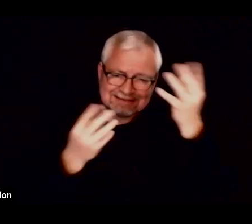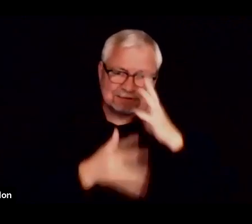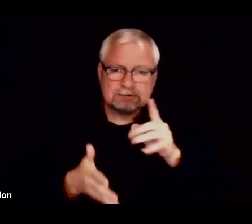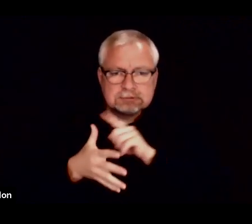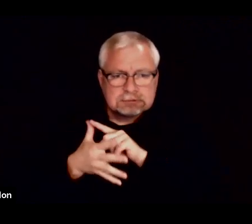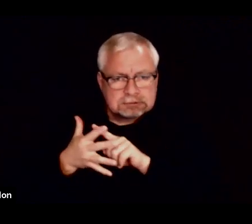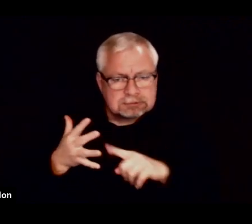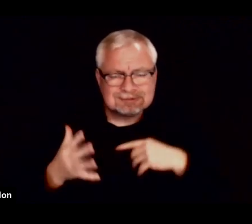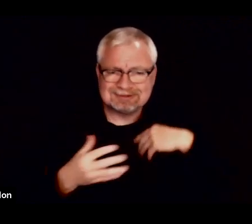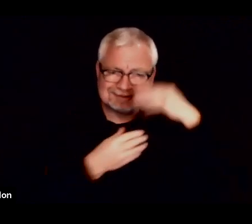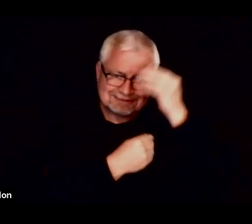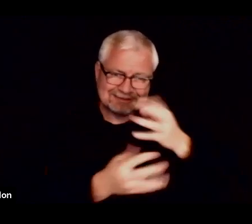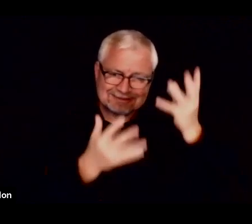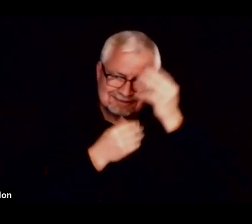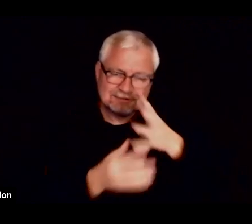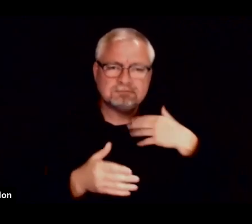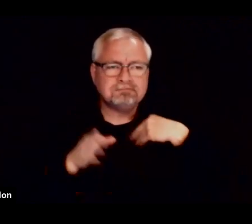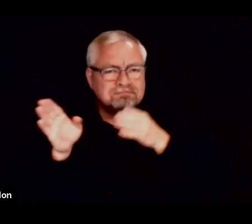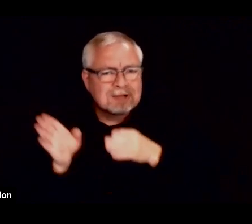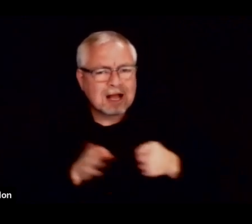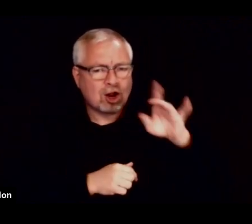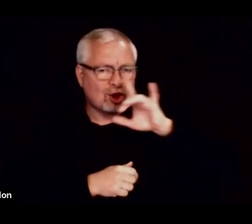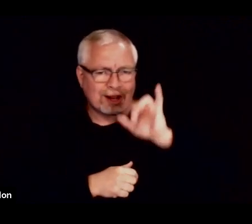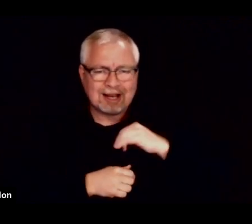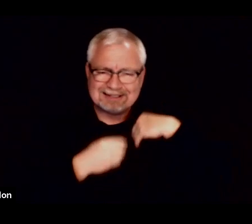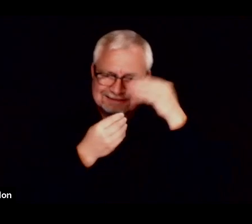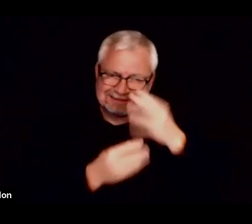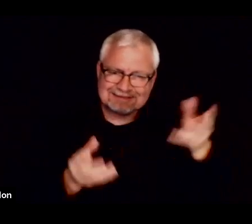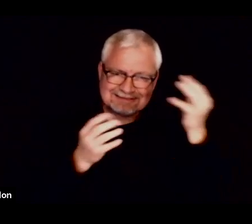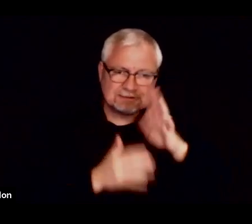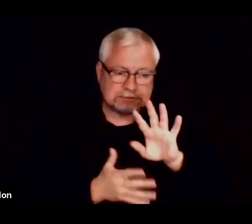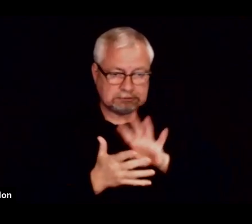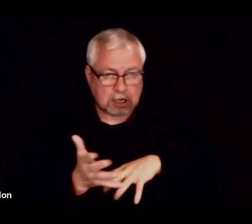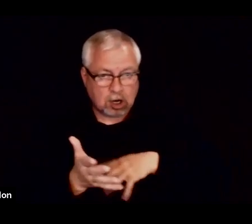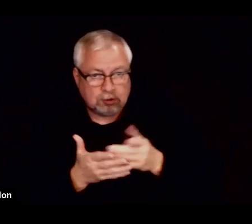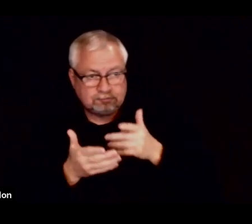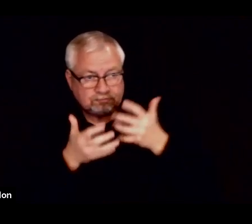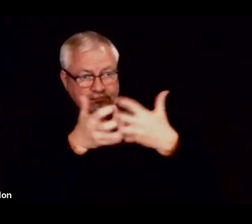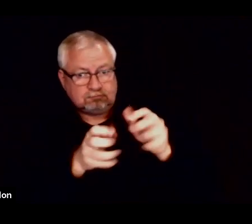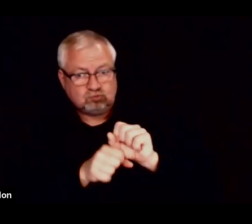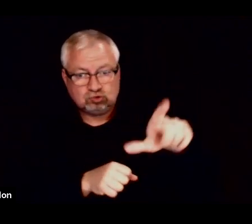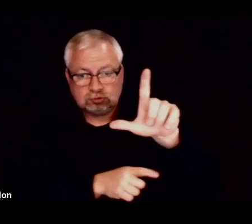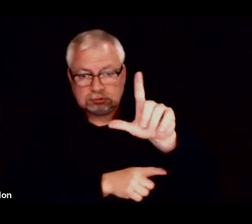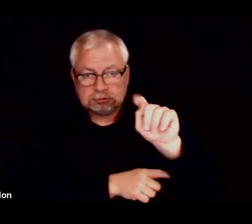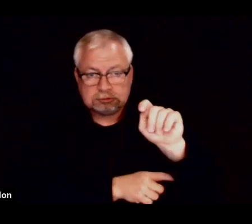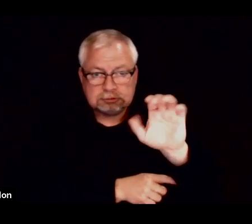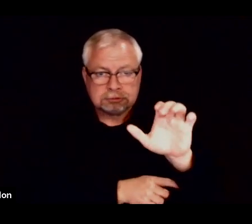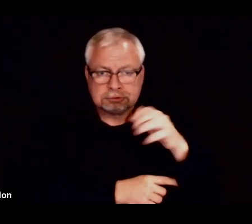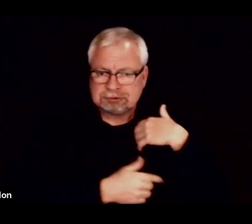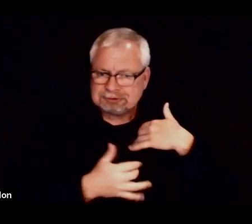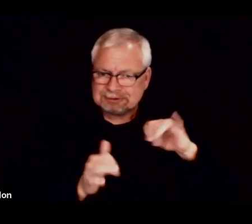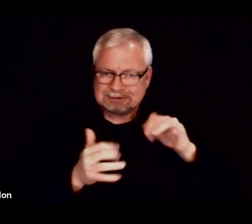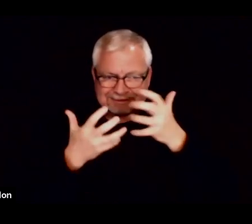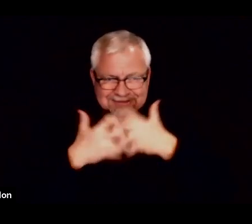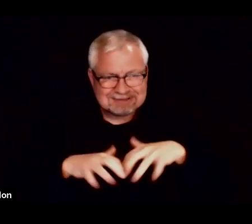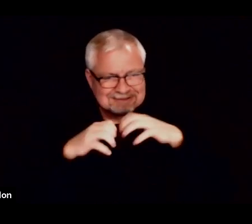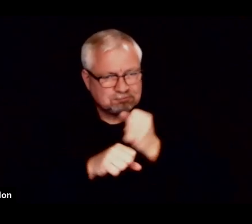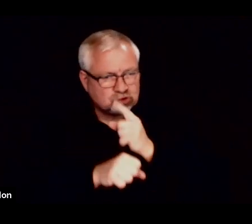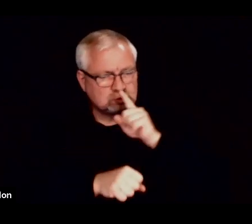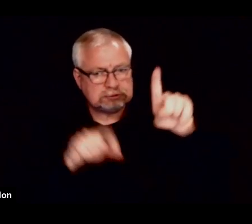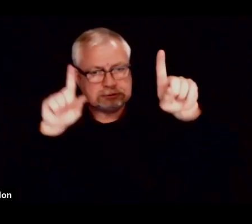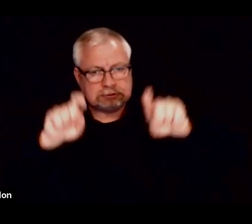a process to schedule long-term care facilities to have all the testing that is needed. As you recall, one of the